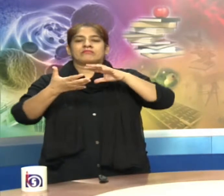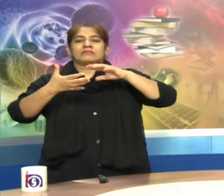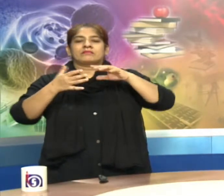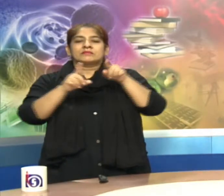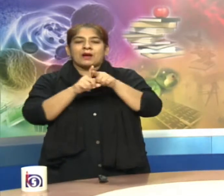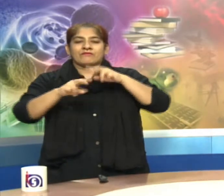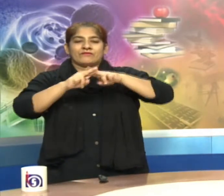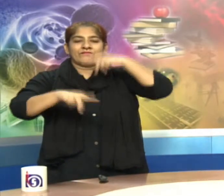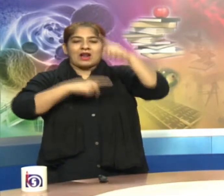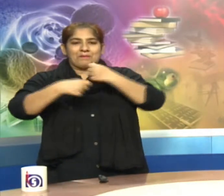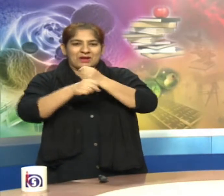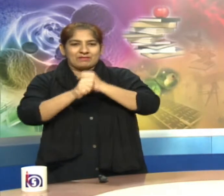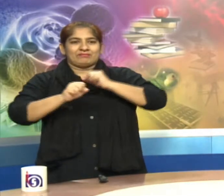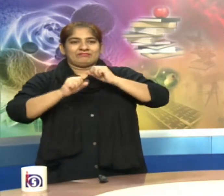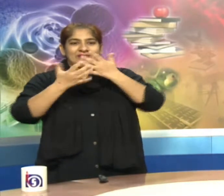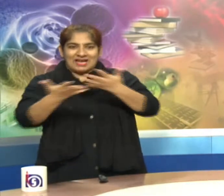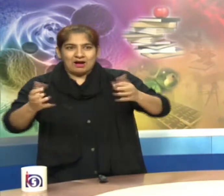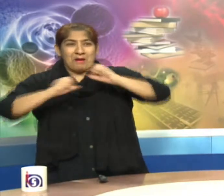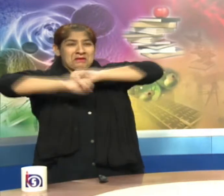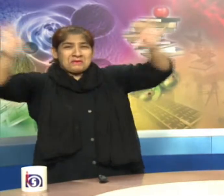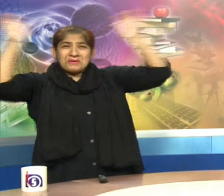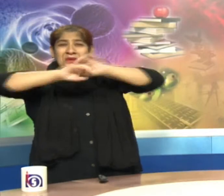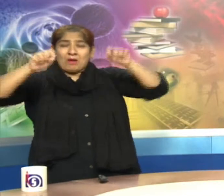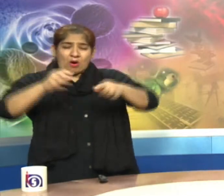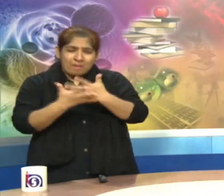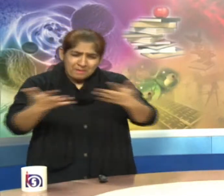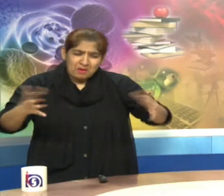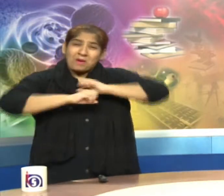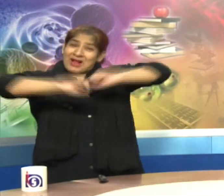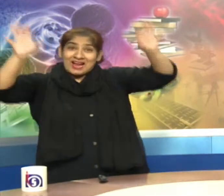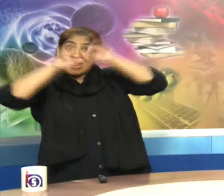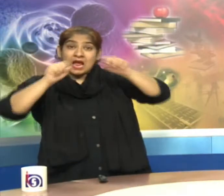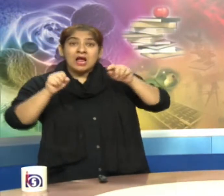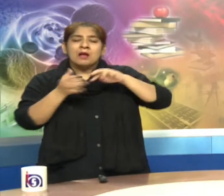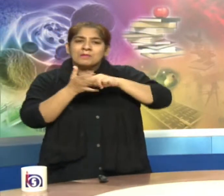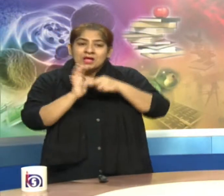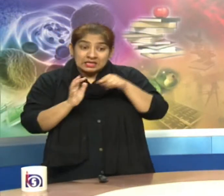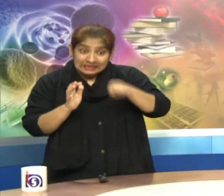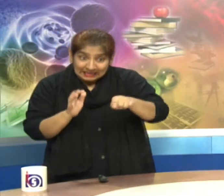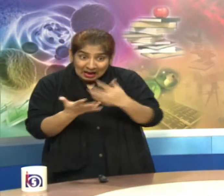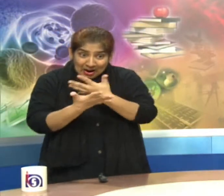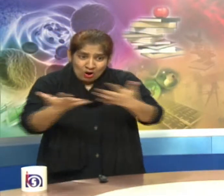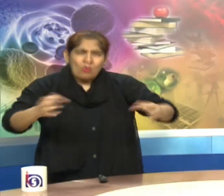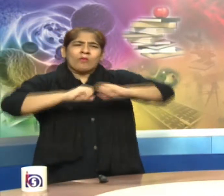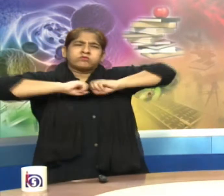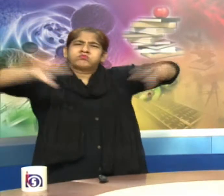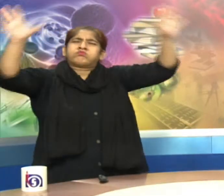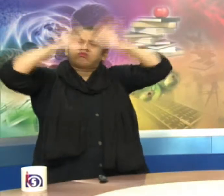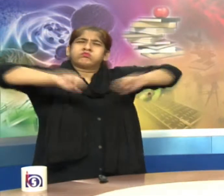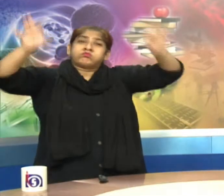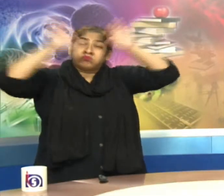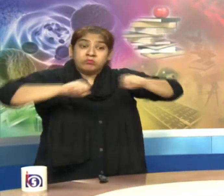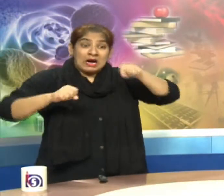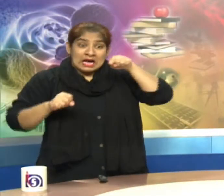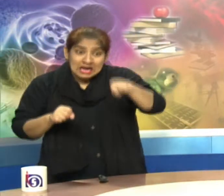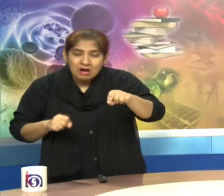brown row is on the screen, which you can see is benefit to the consumers. People who